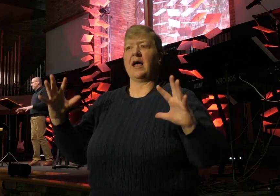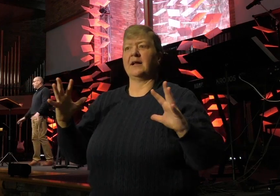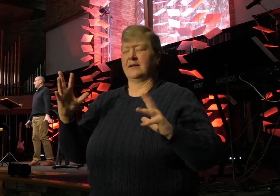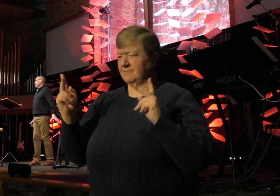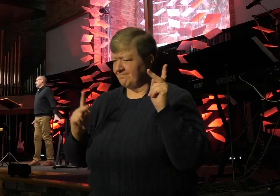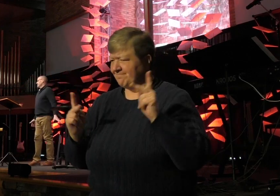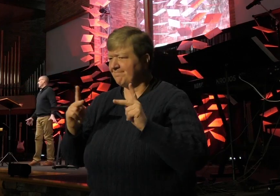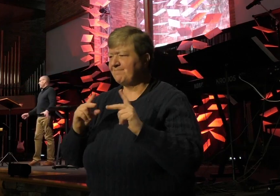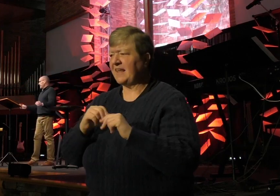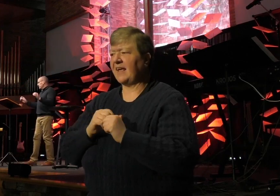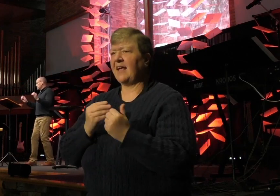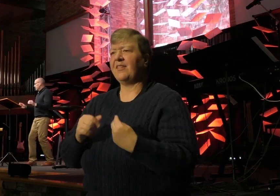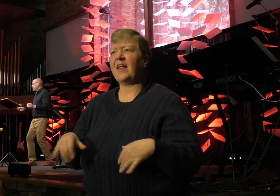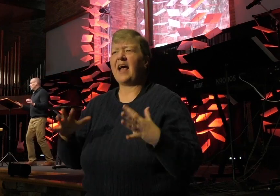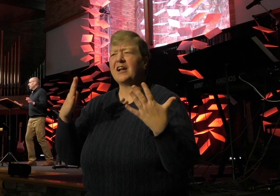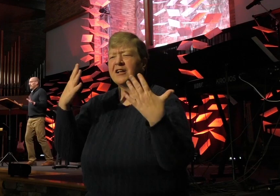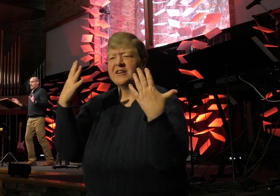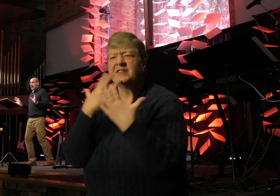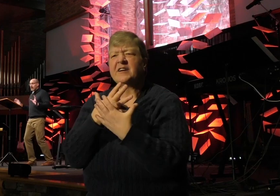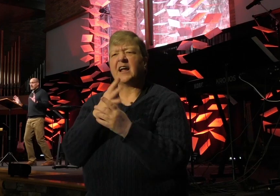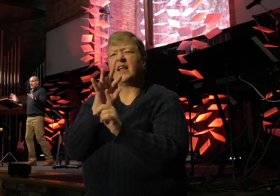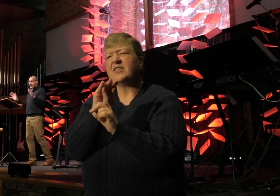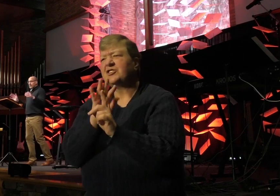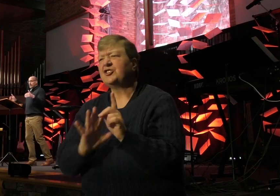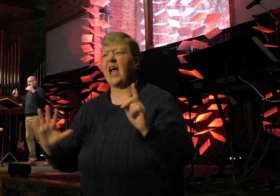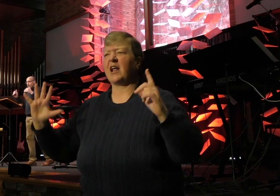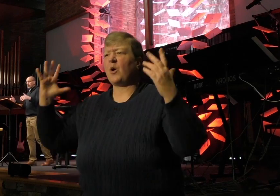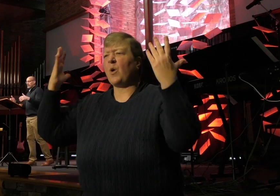of deep darkness, in the shadow of death, a